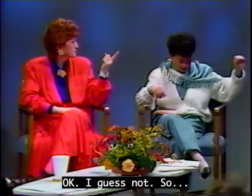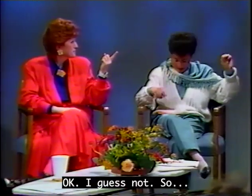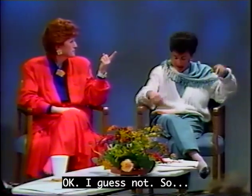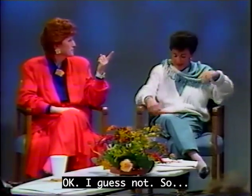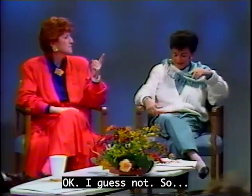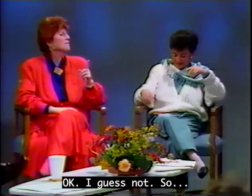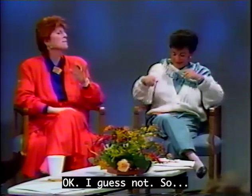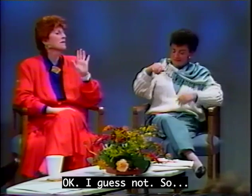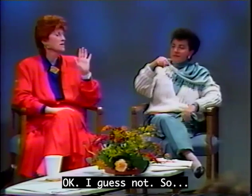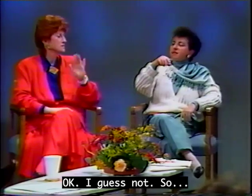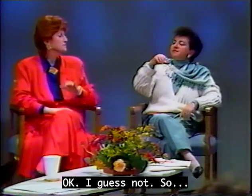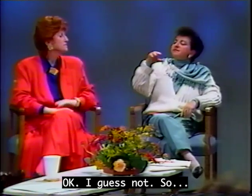Okay.